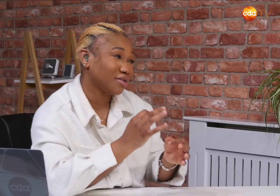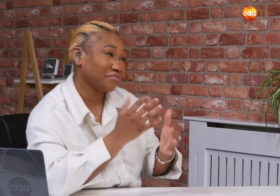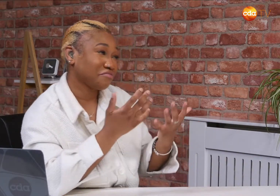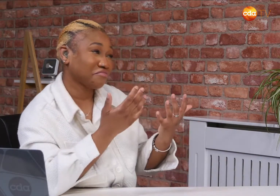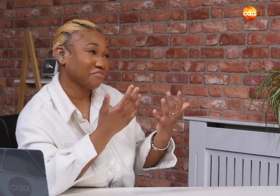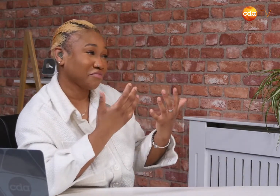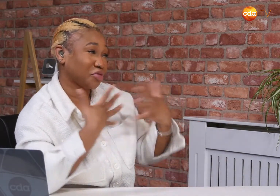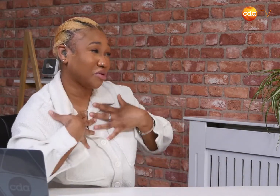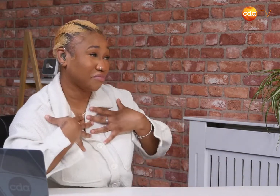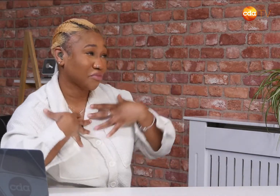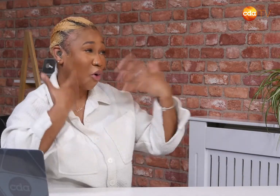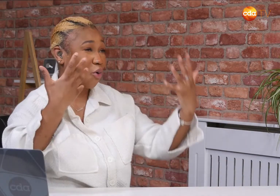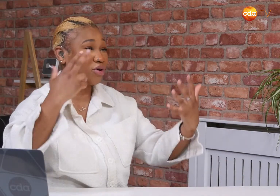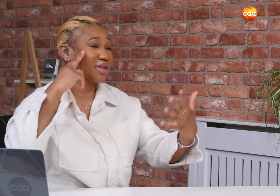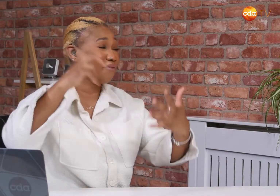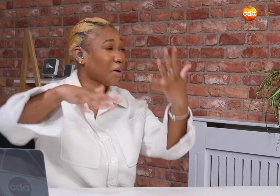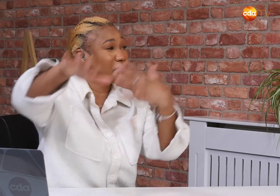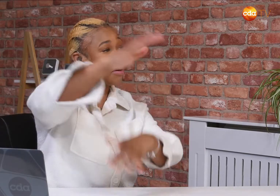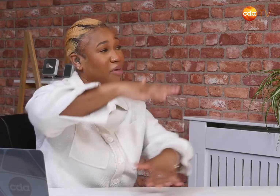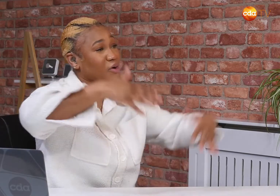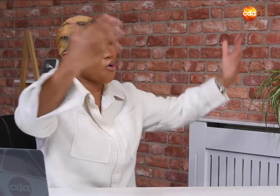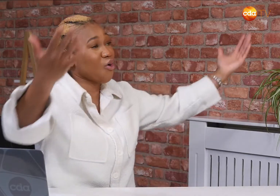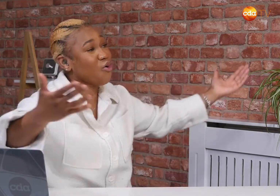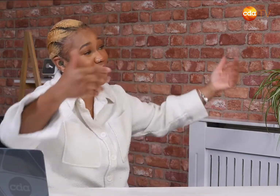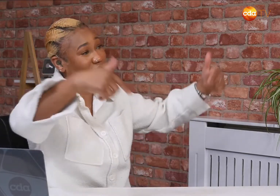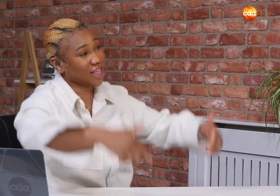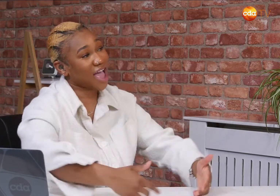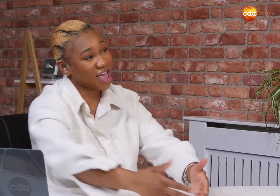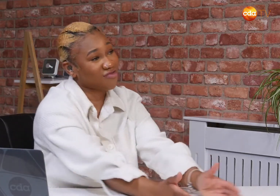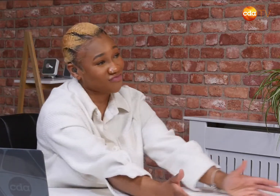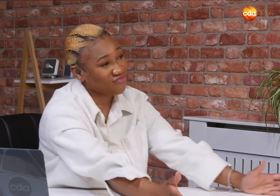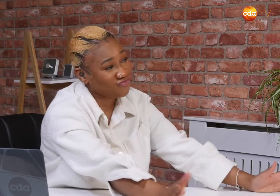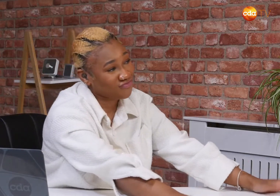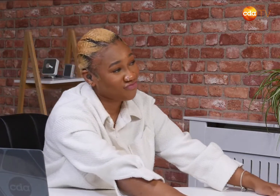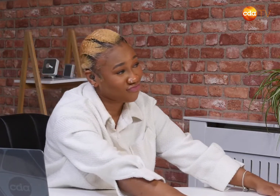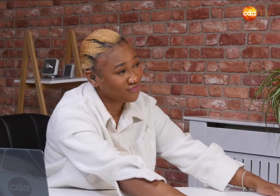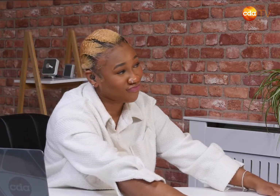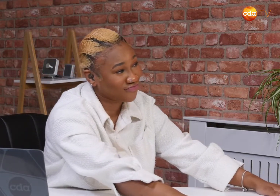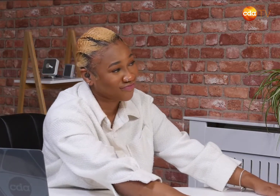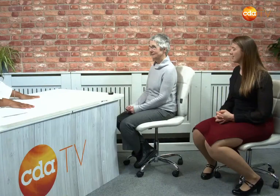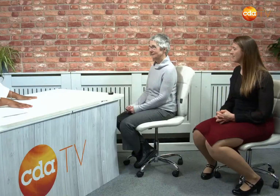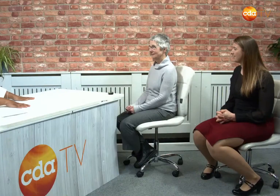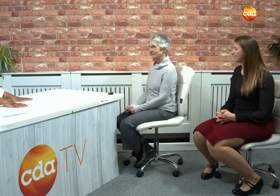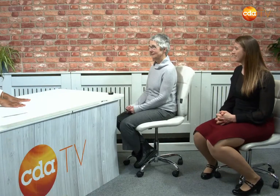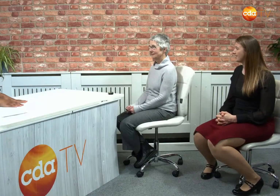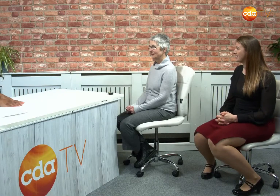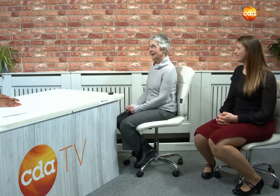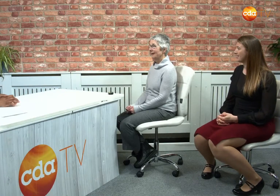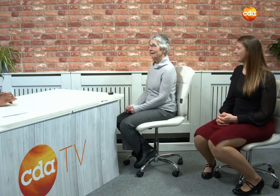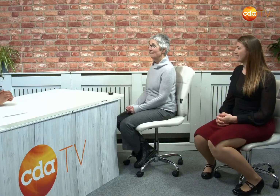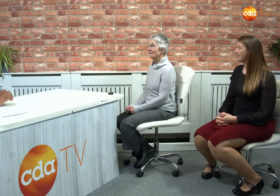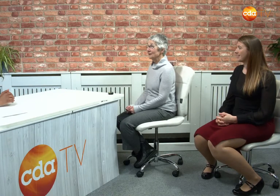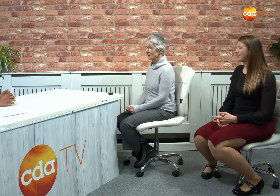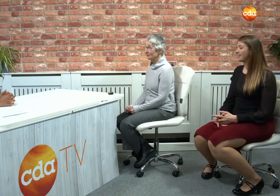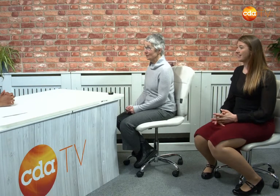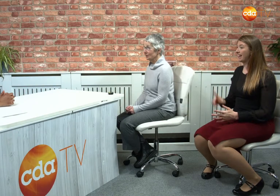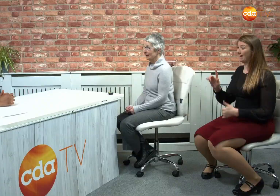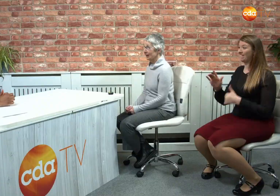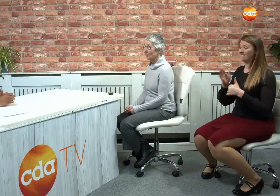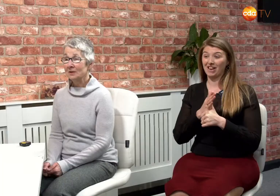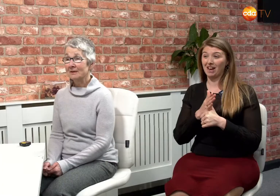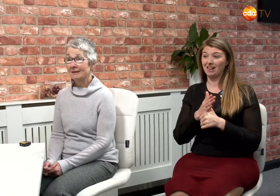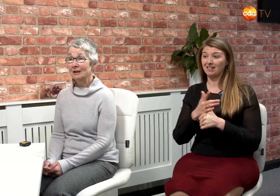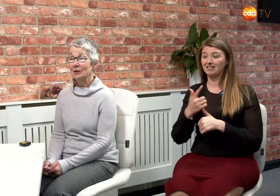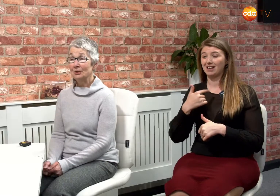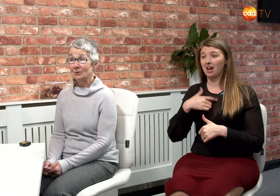out. So have you got any kind of questions for me or for the deaf community, or any last comments? First of